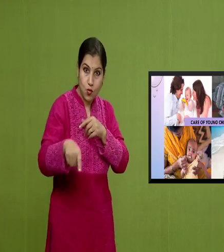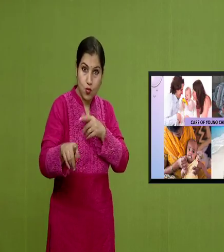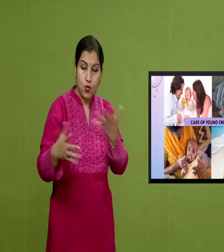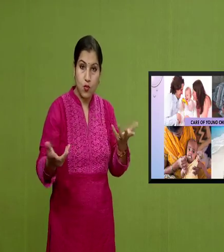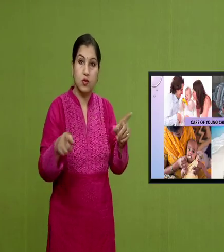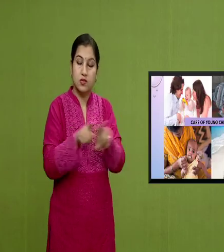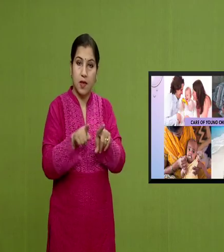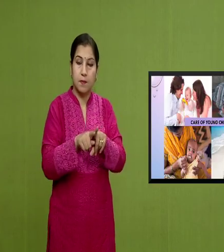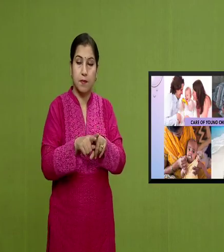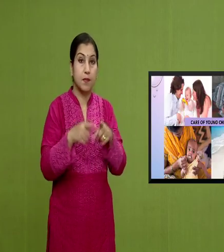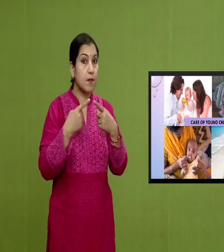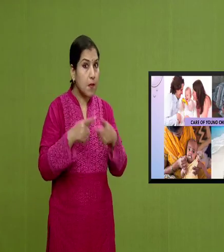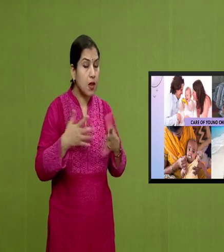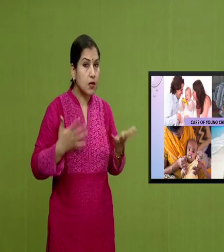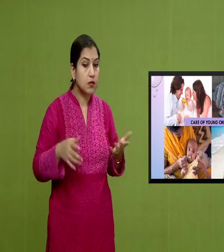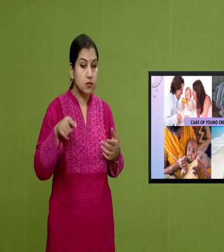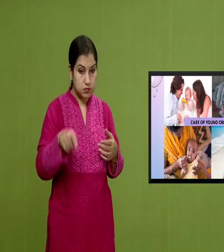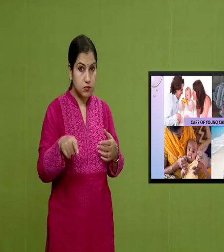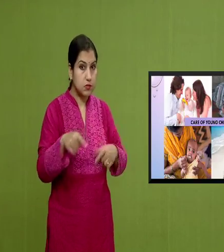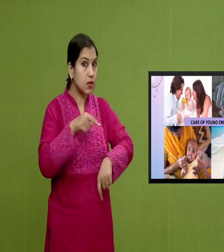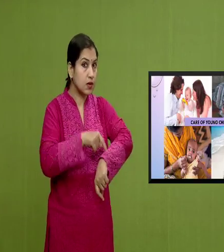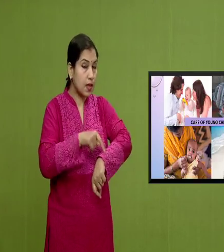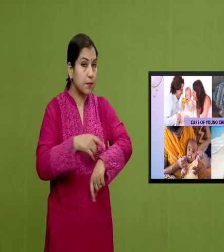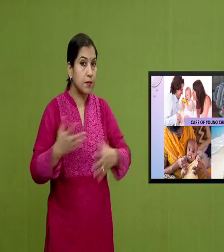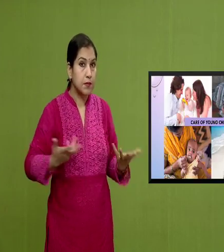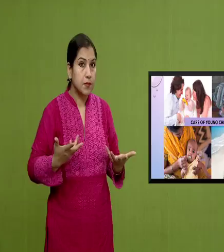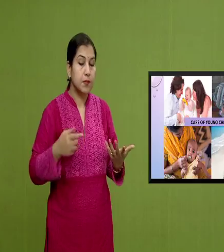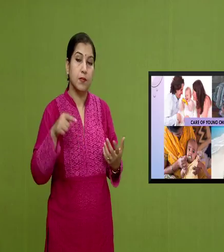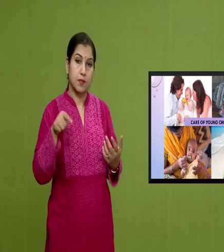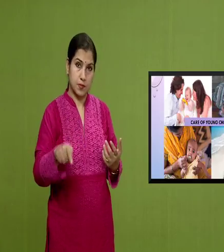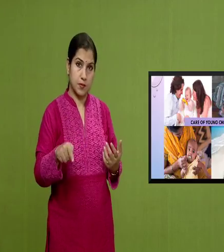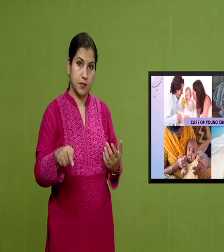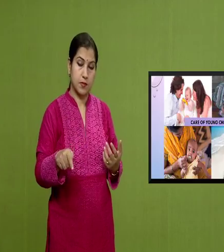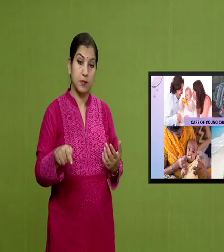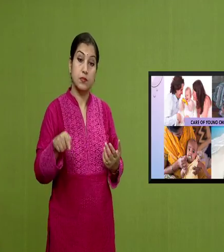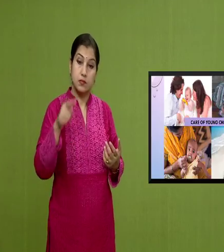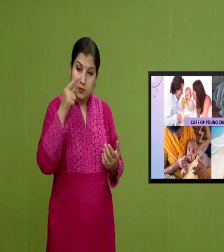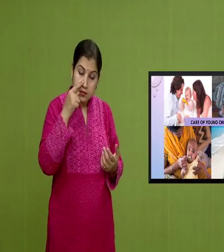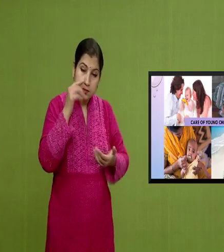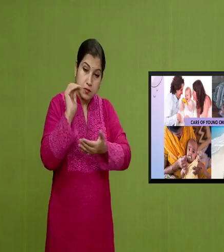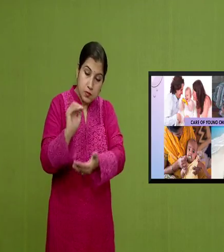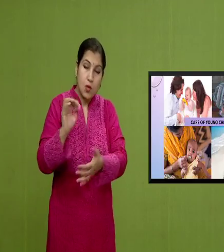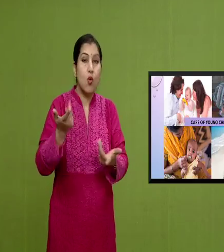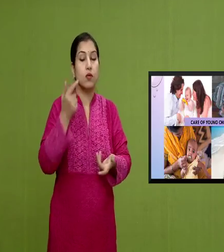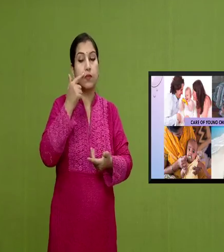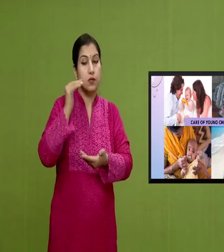But this is the time when he or she forms the